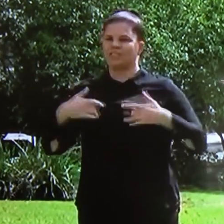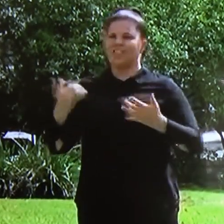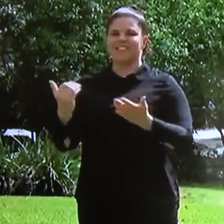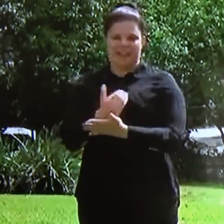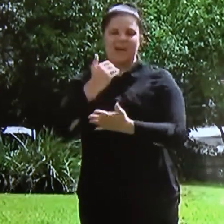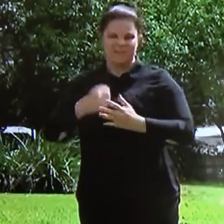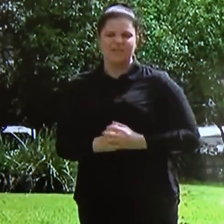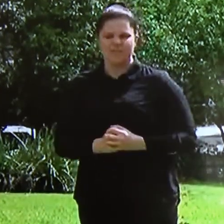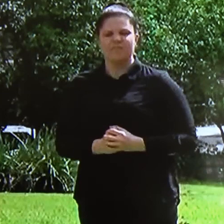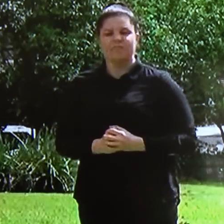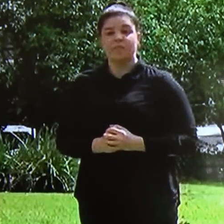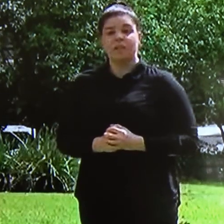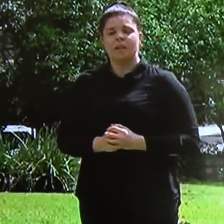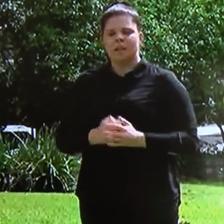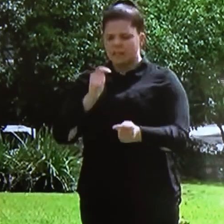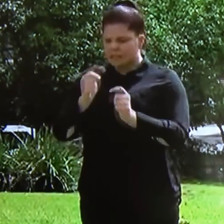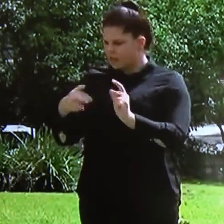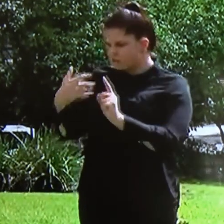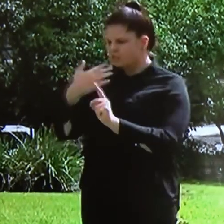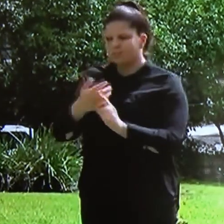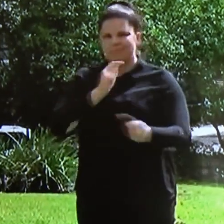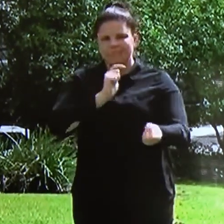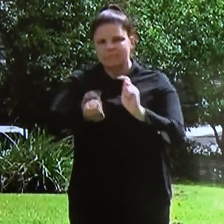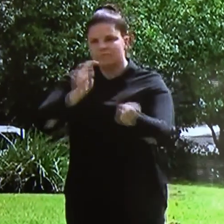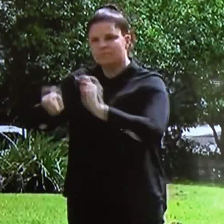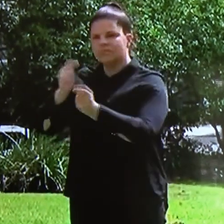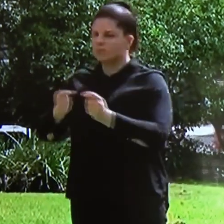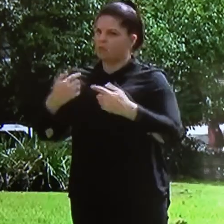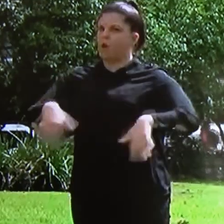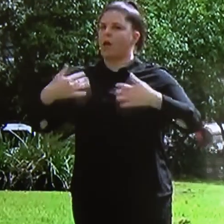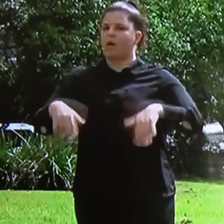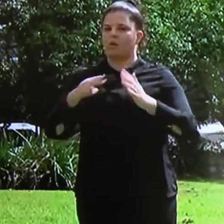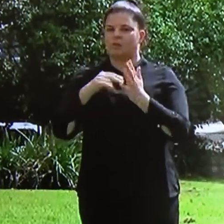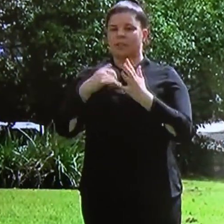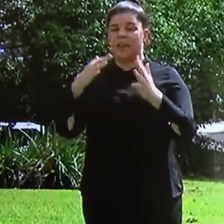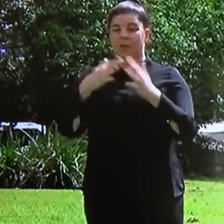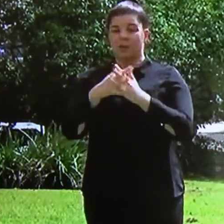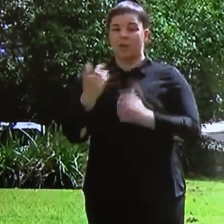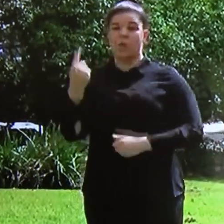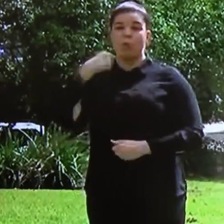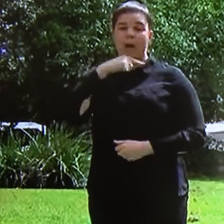The tests to date, a remarkable number. Across our state we've had